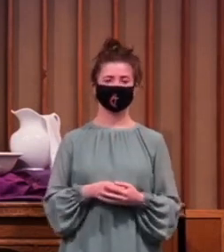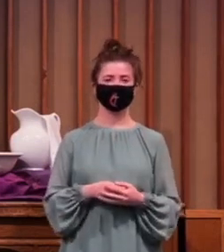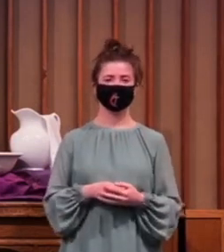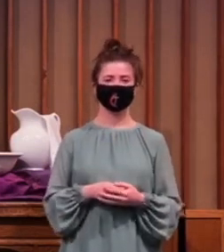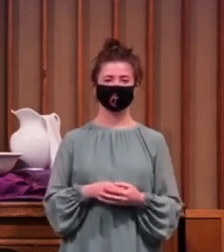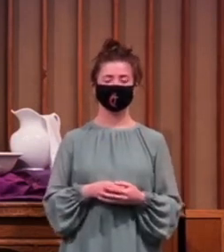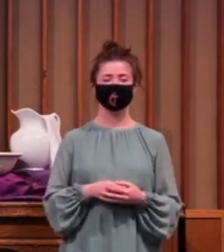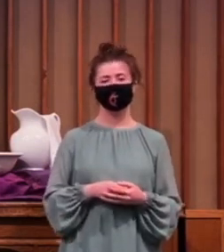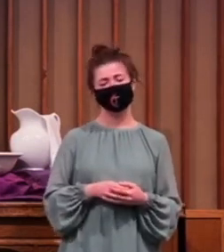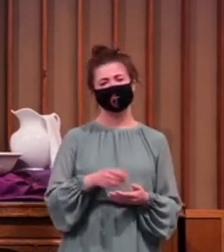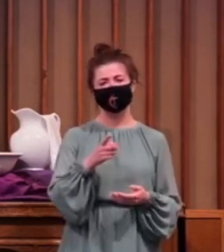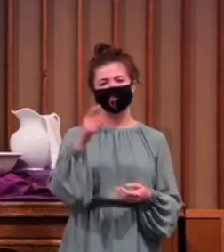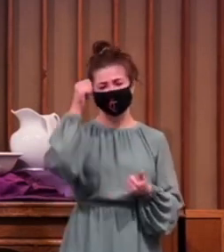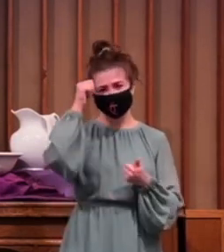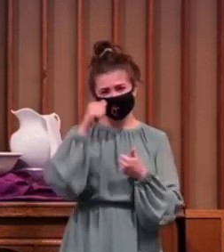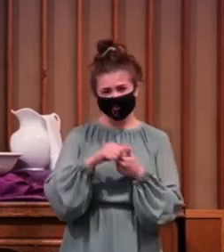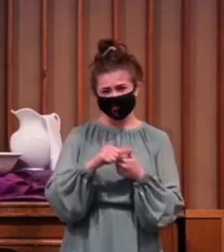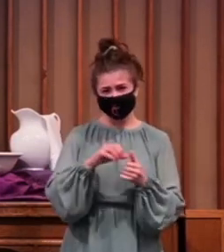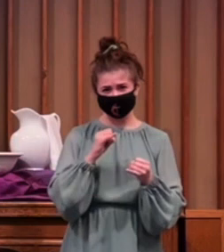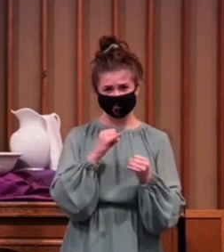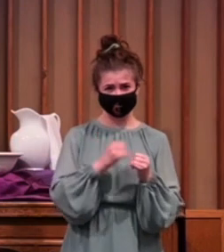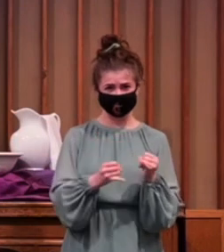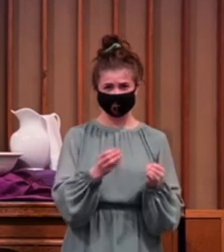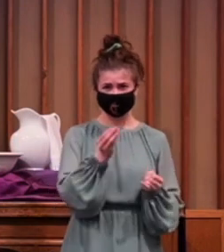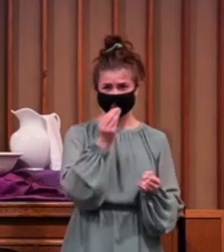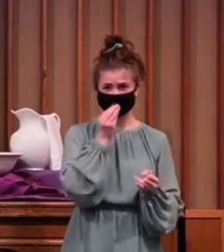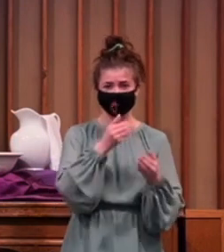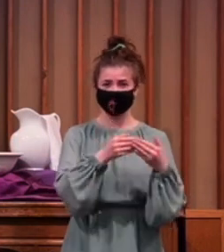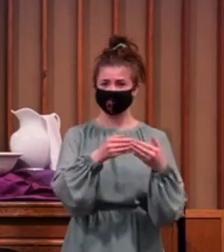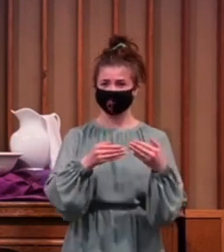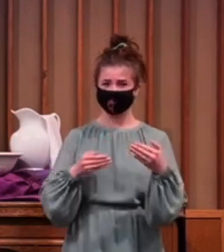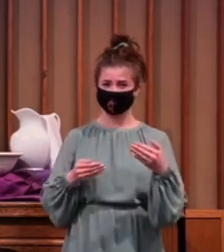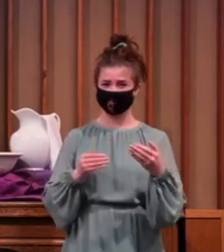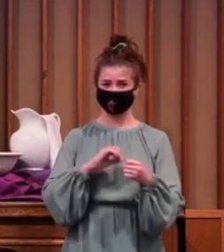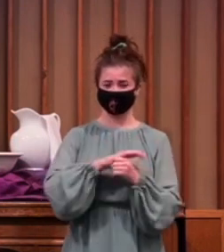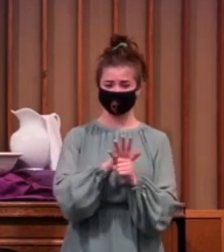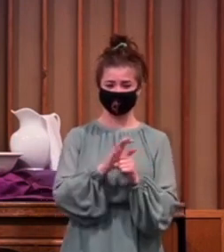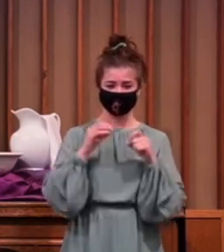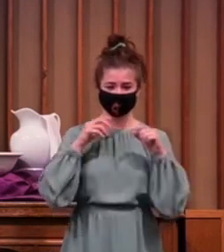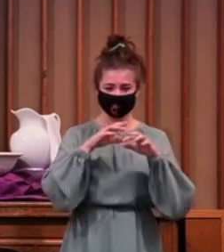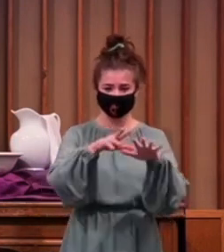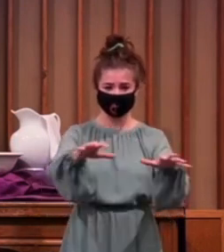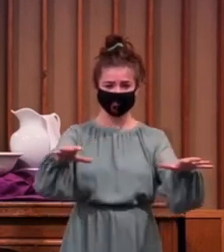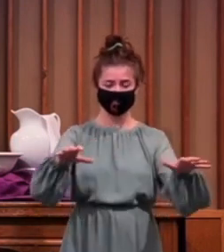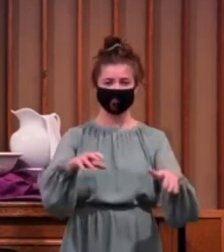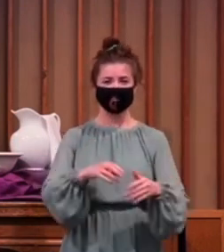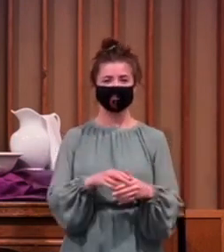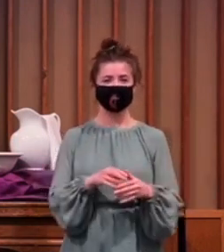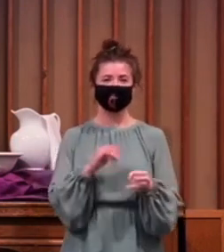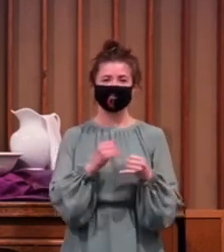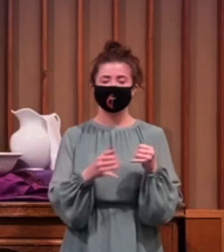Do you remember the Last Supper before the pandemic? The last meal you had out at